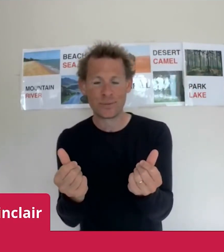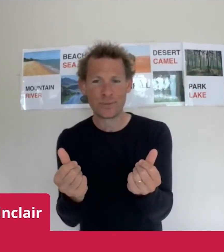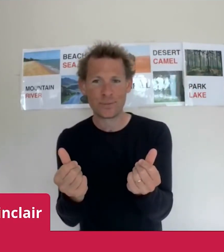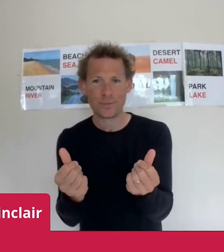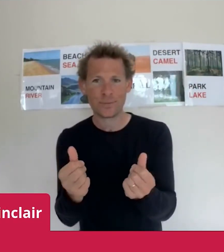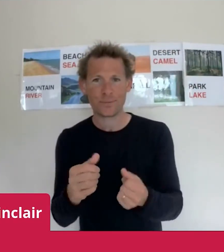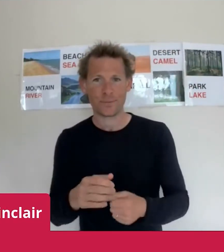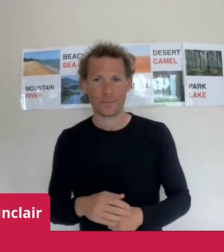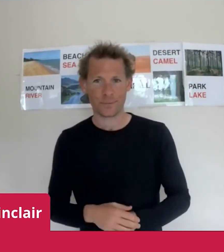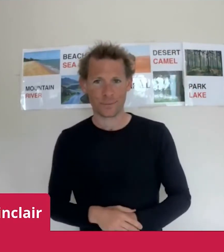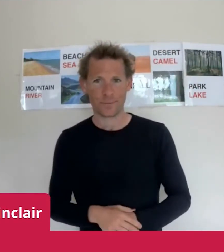Beach.